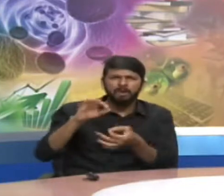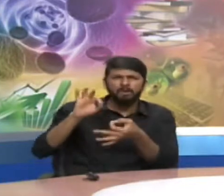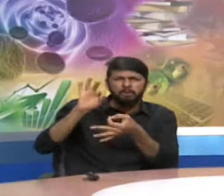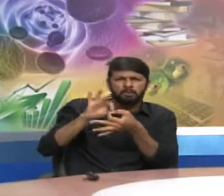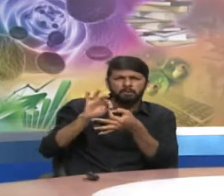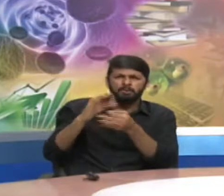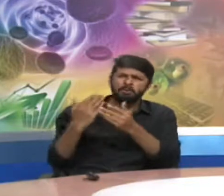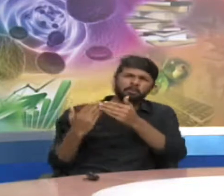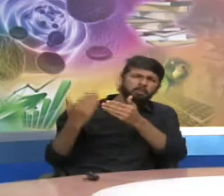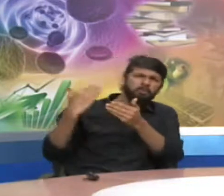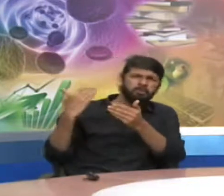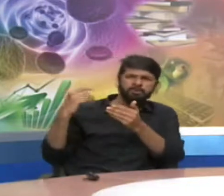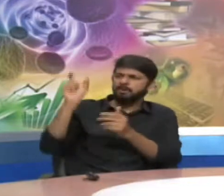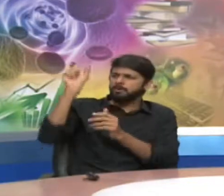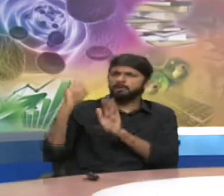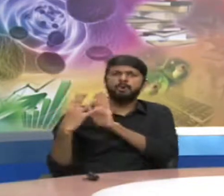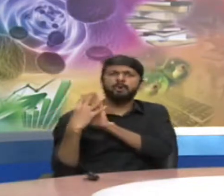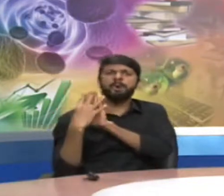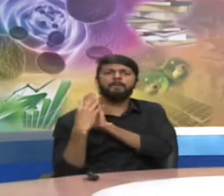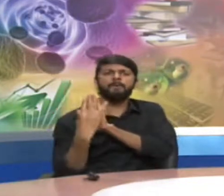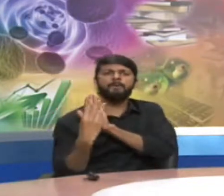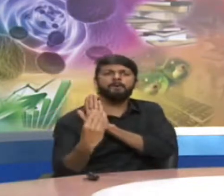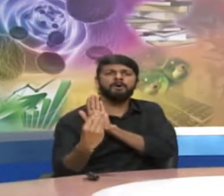Buddha's previous incarnation,